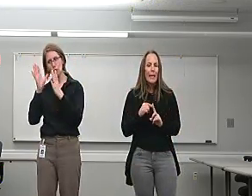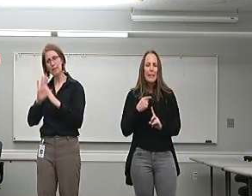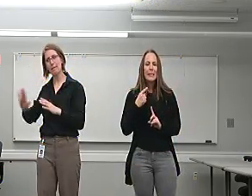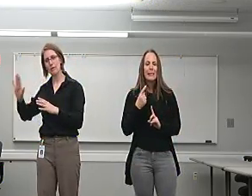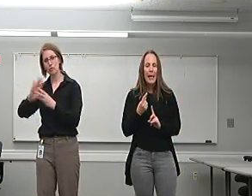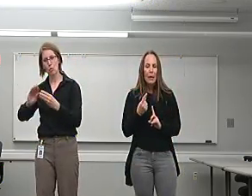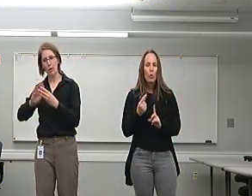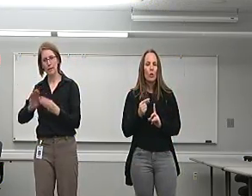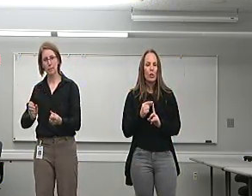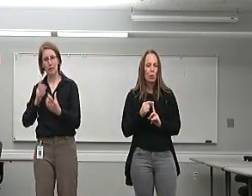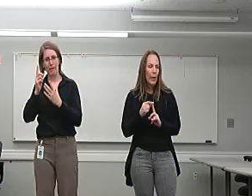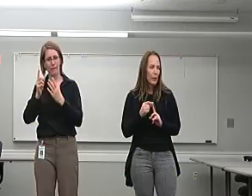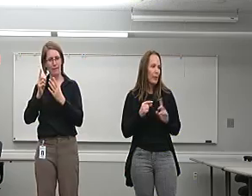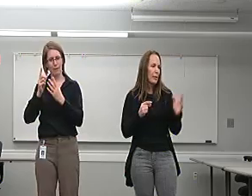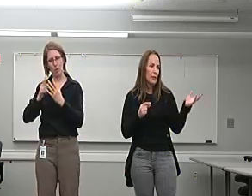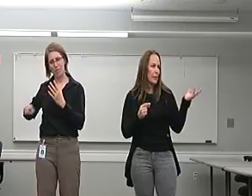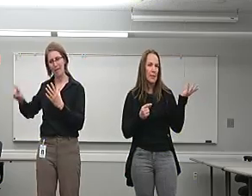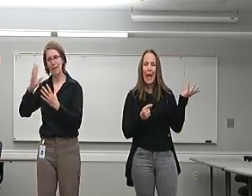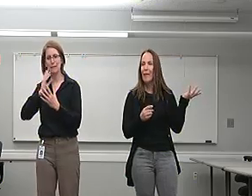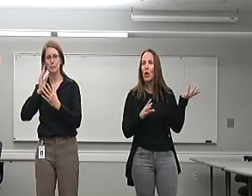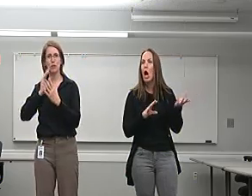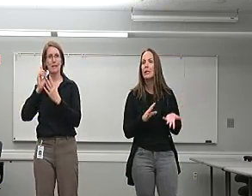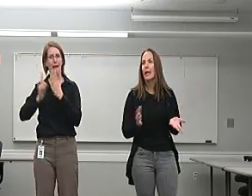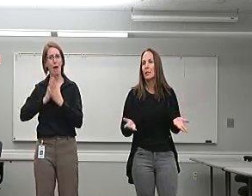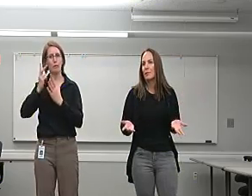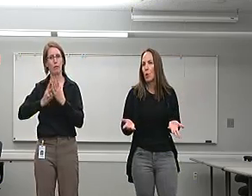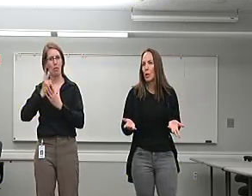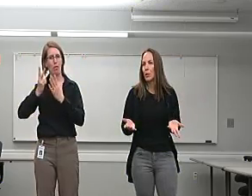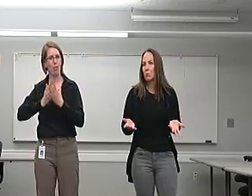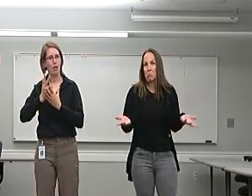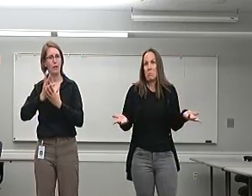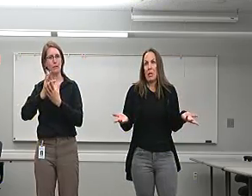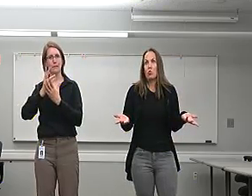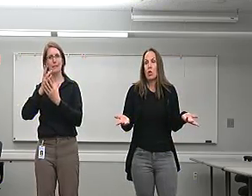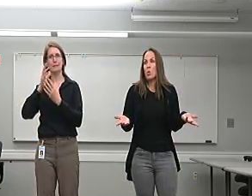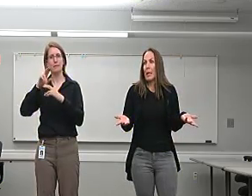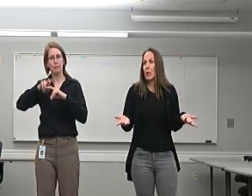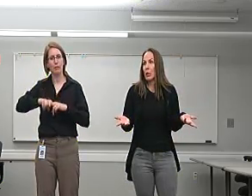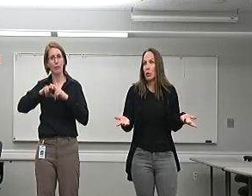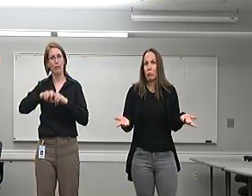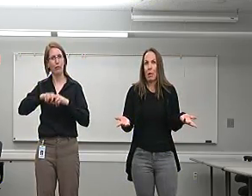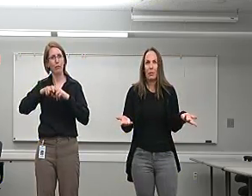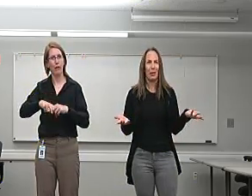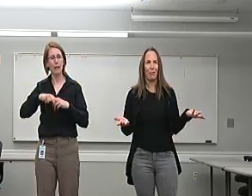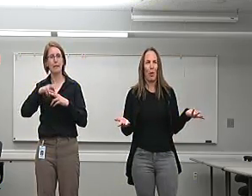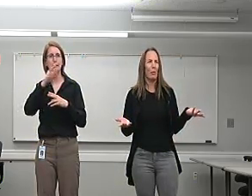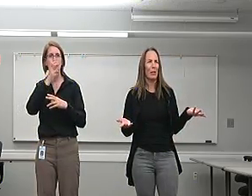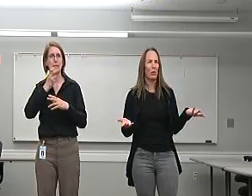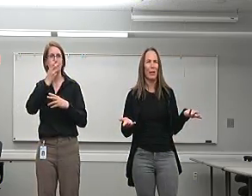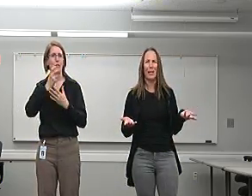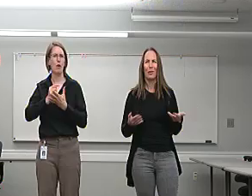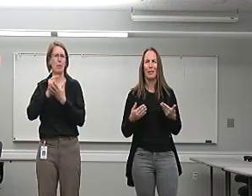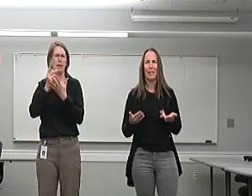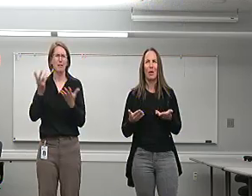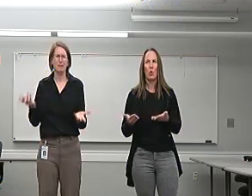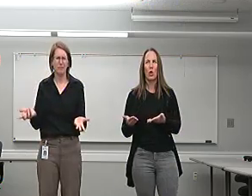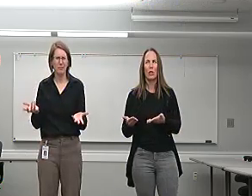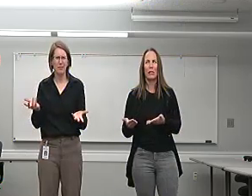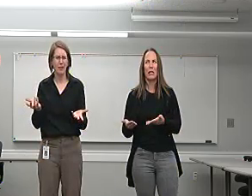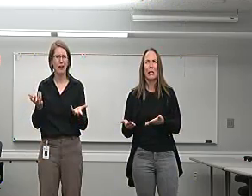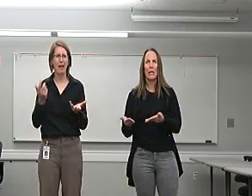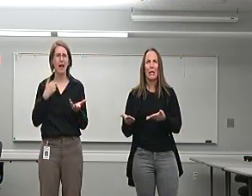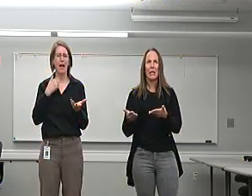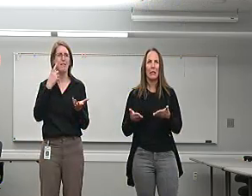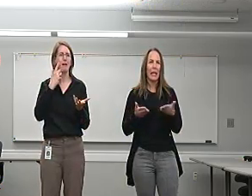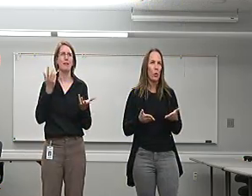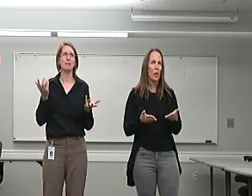words correctly that they didn't have a context for. I don't know English. I just thought, why would I try to get her to say words in a